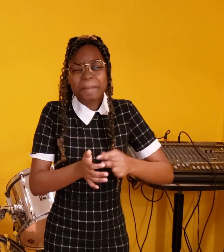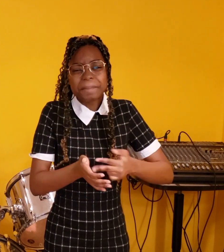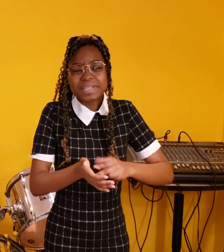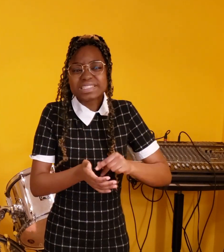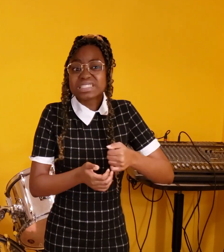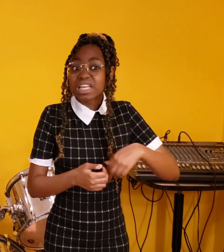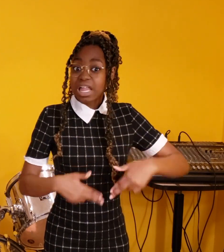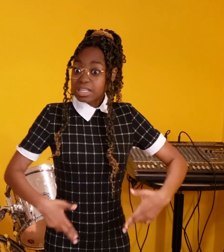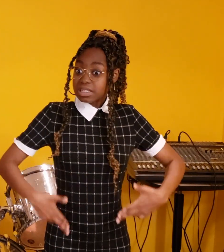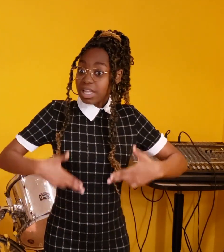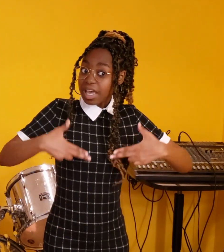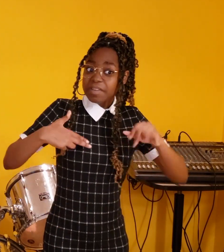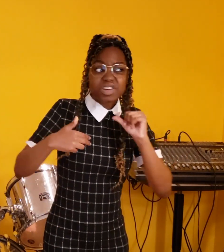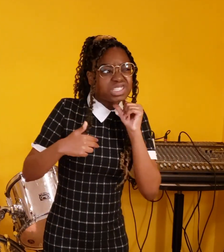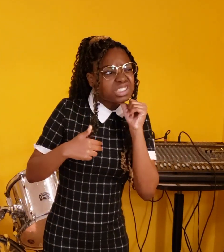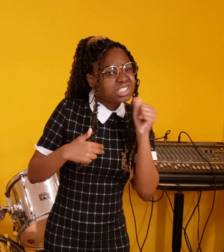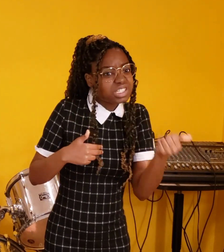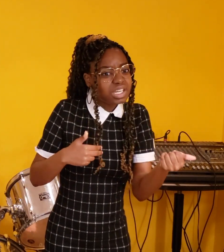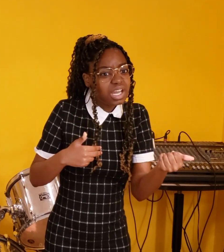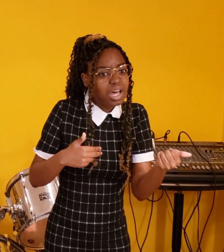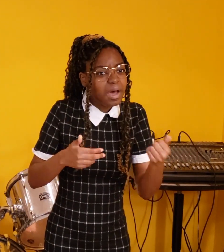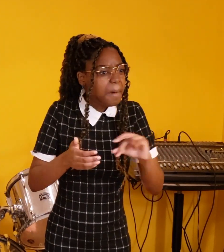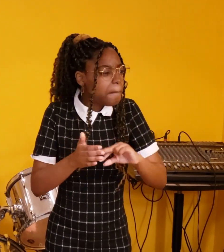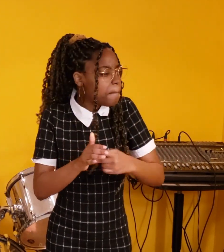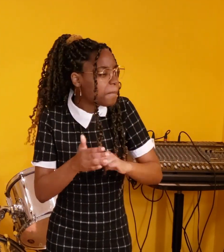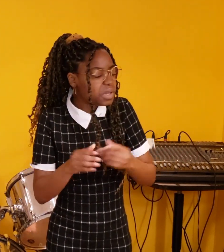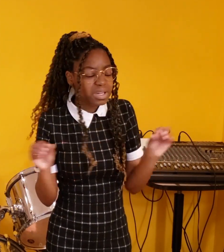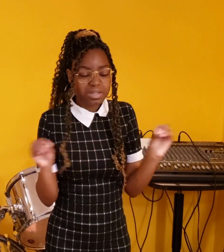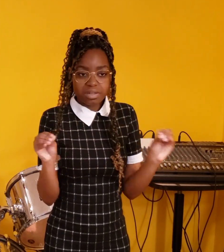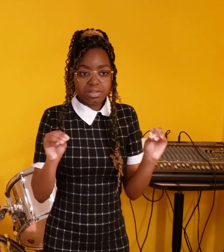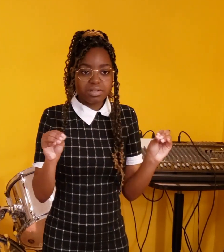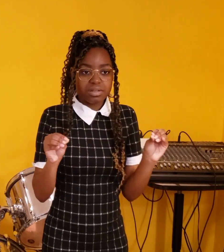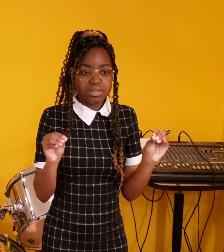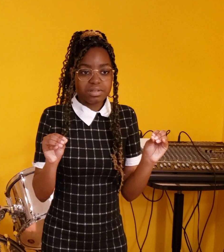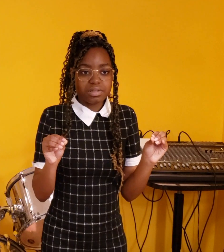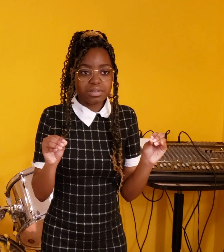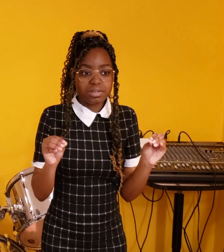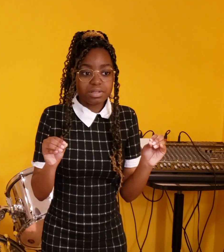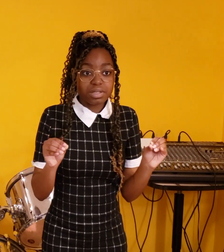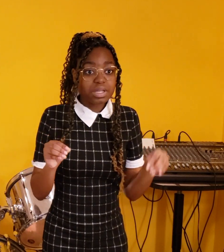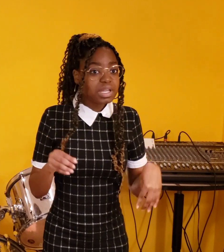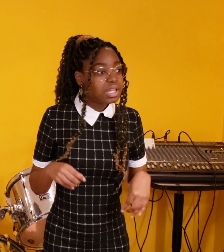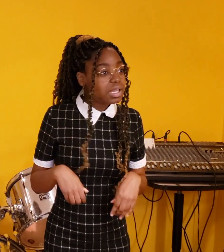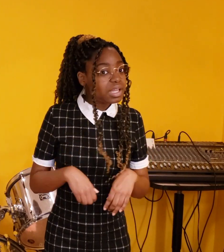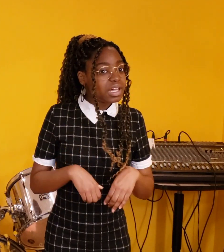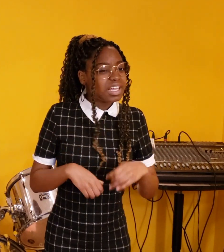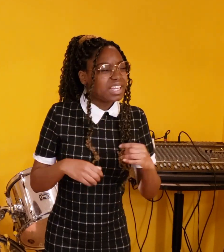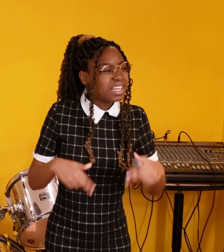still unfolding, shows that life is not random, as people teach or preach.